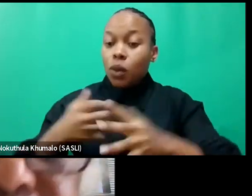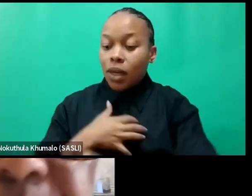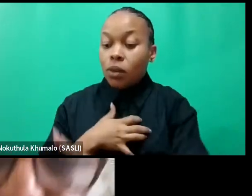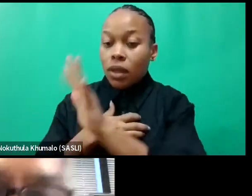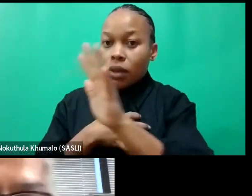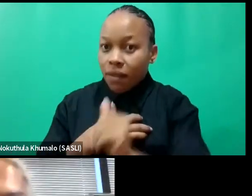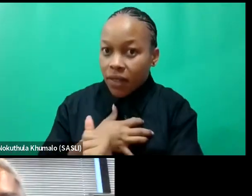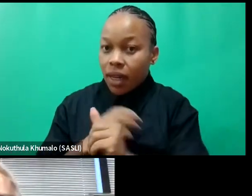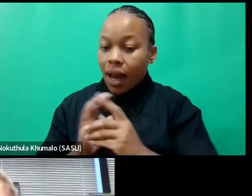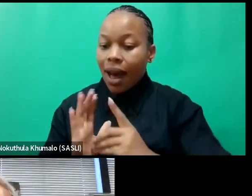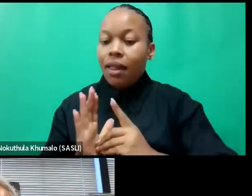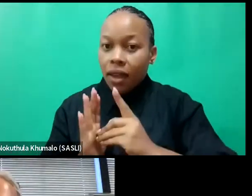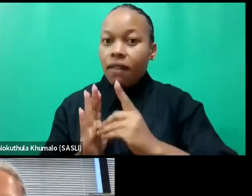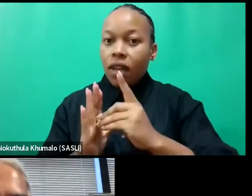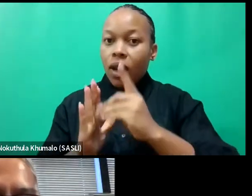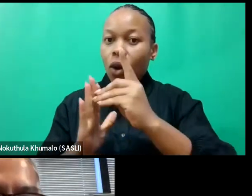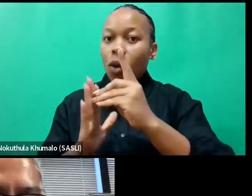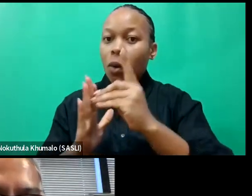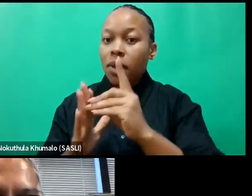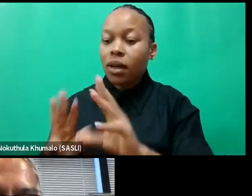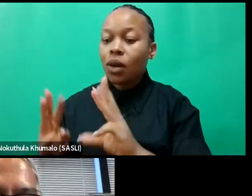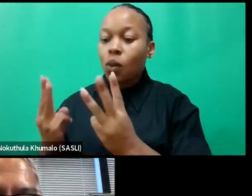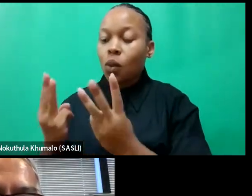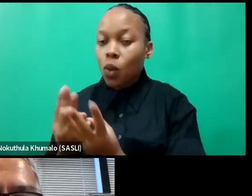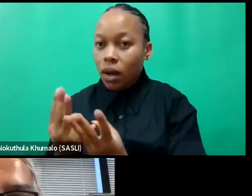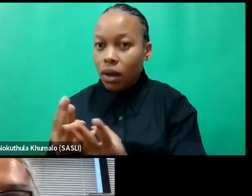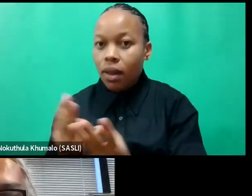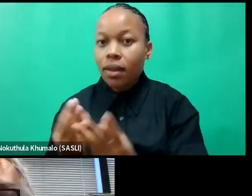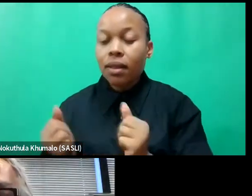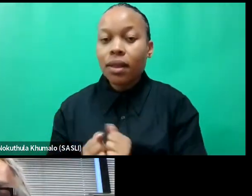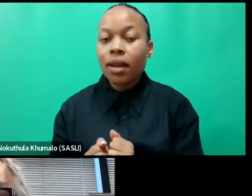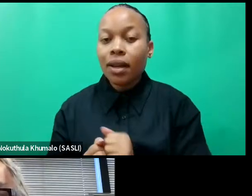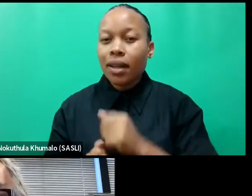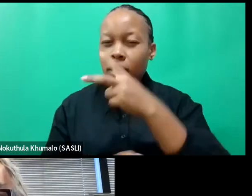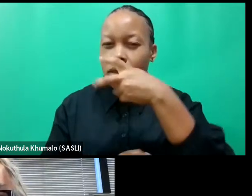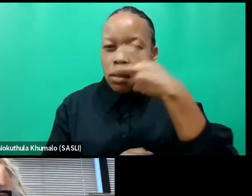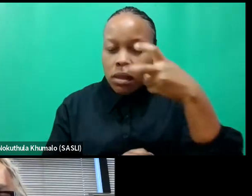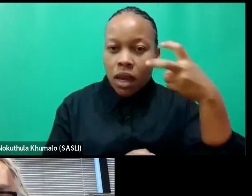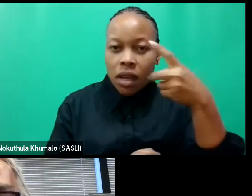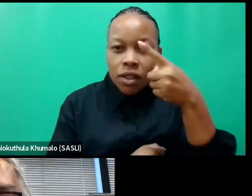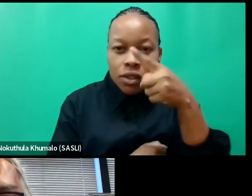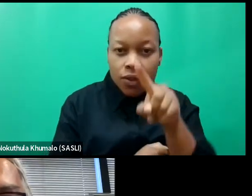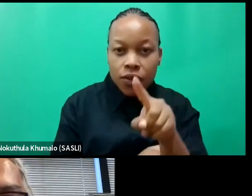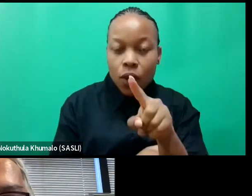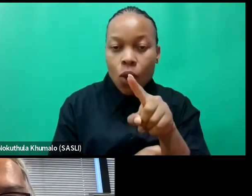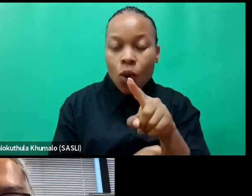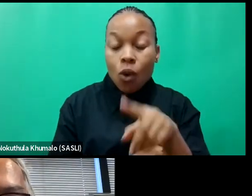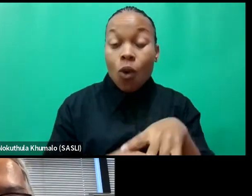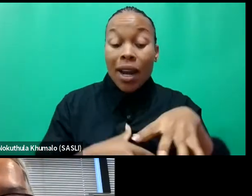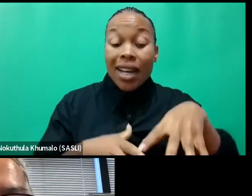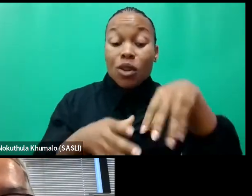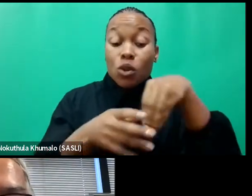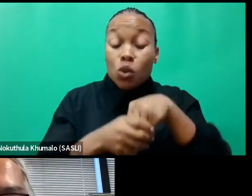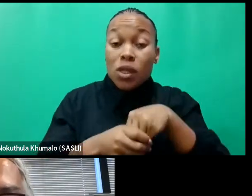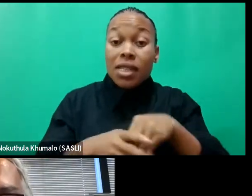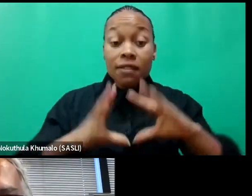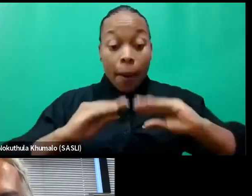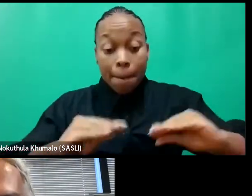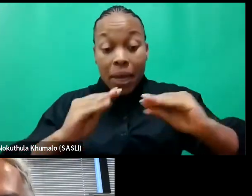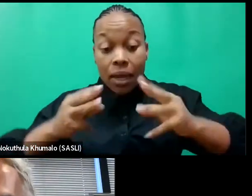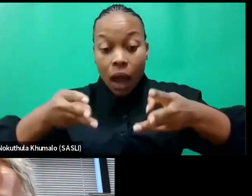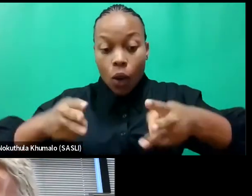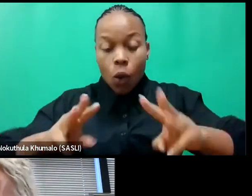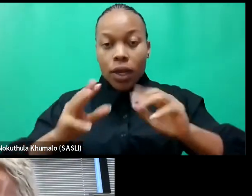The Search for an Inclusive Pedagogy. He is currently working on developing a planning tool